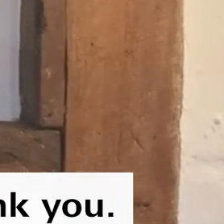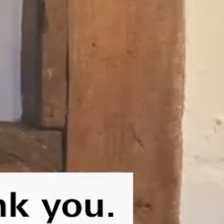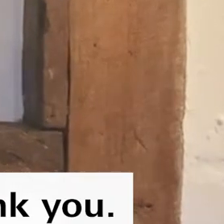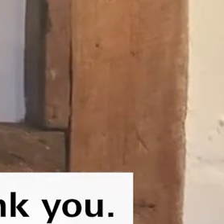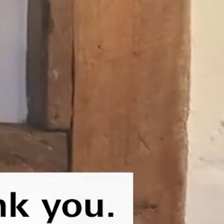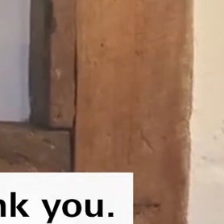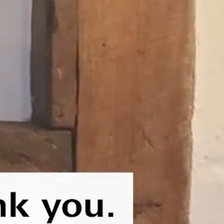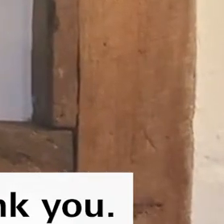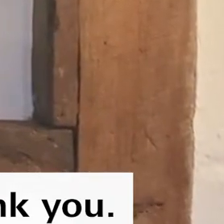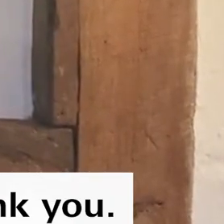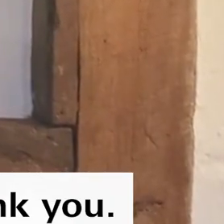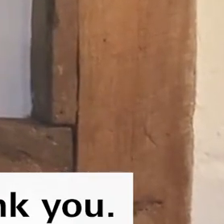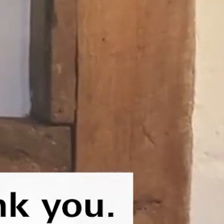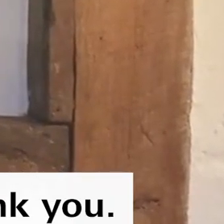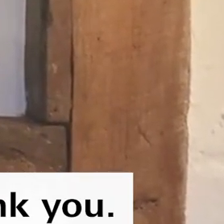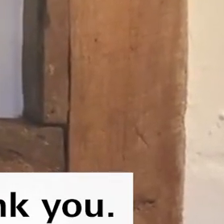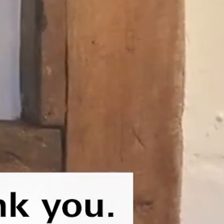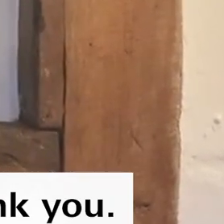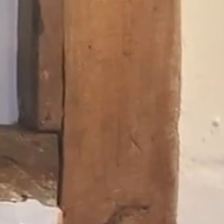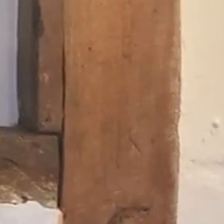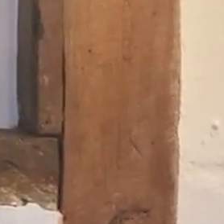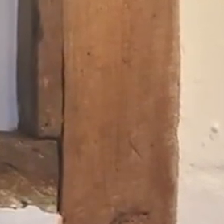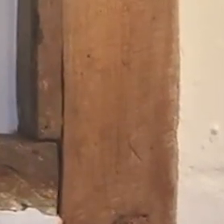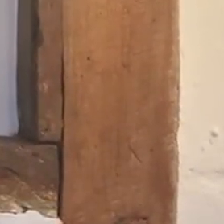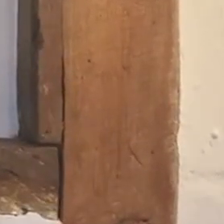of view. Thank you.